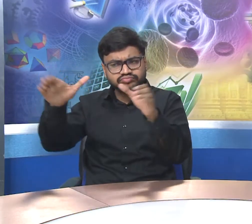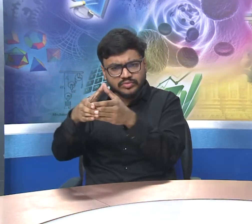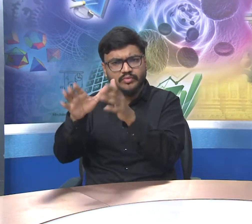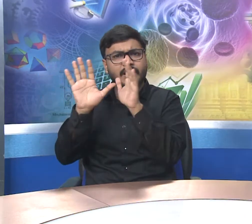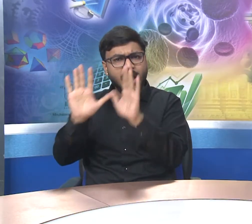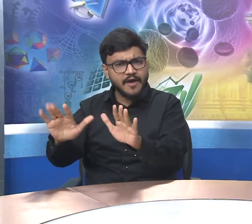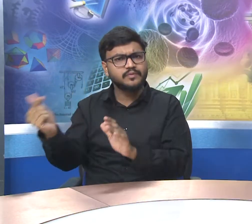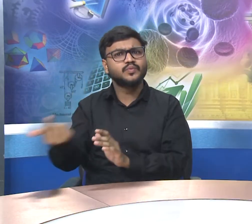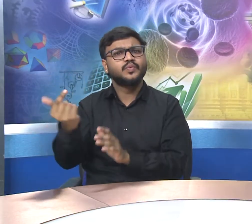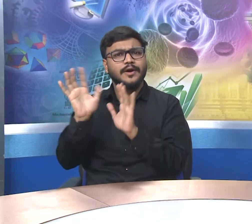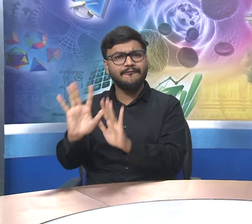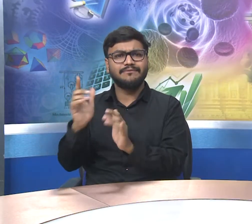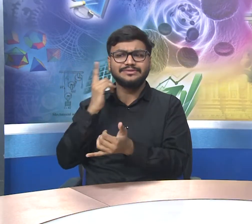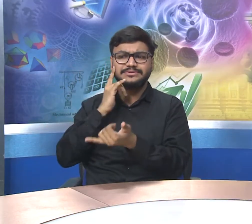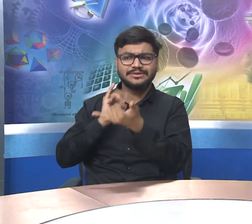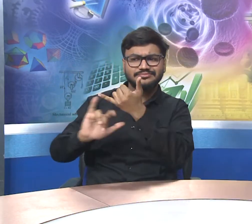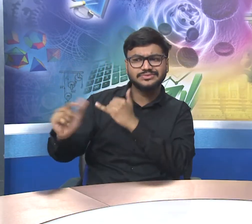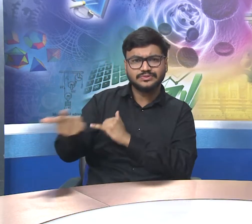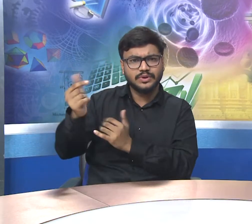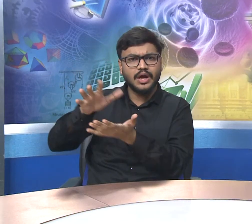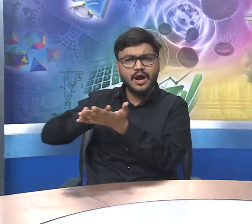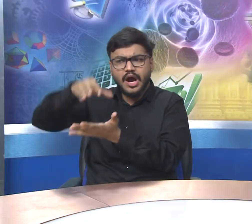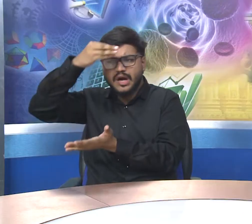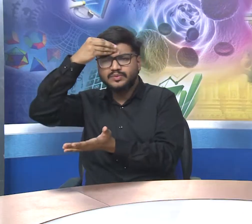who use Indian Sign Language.